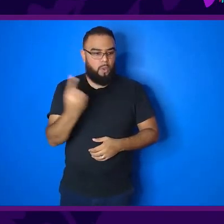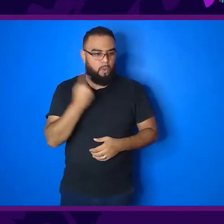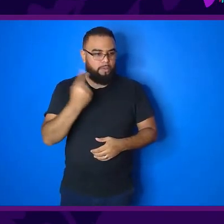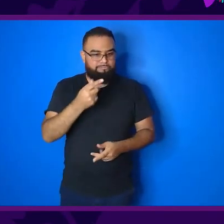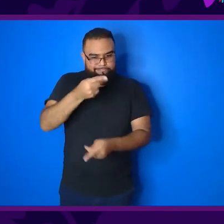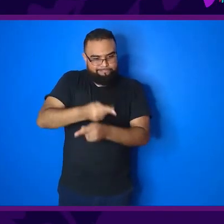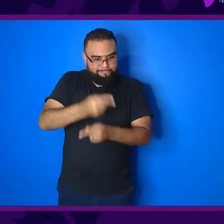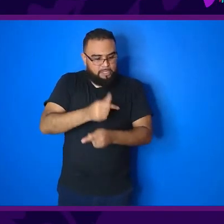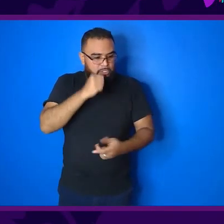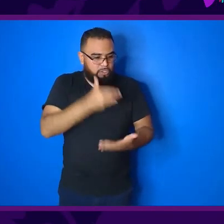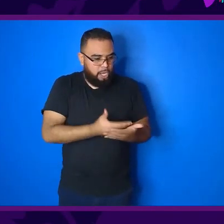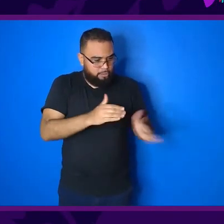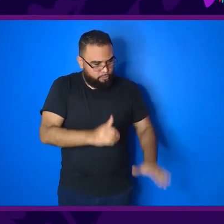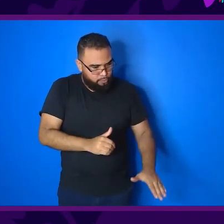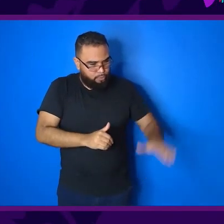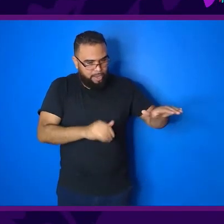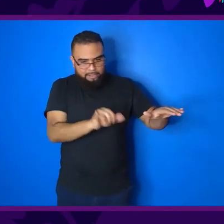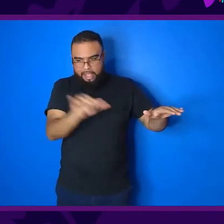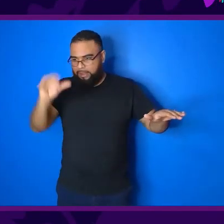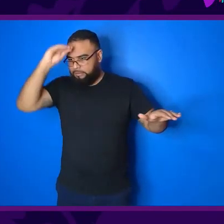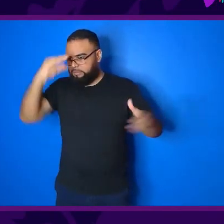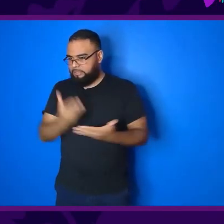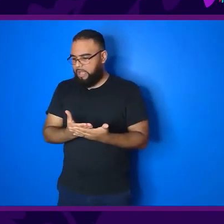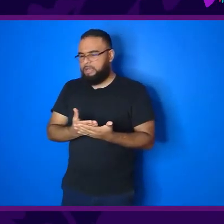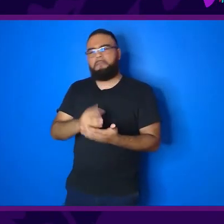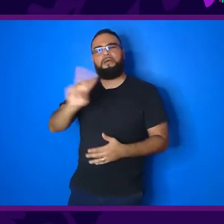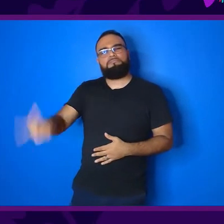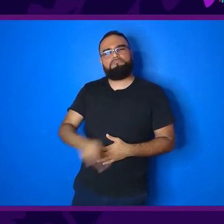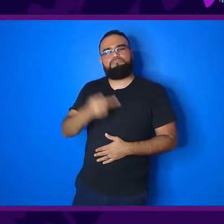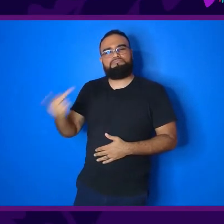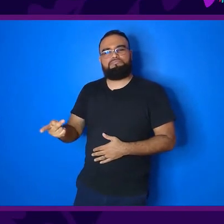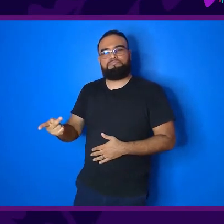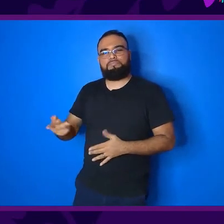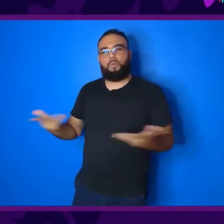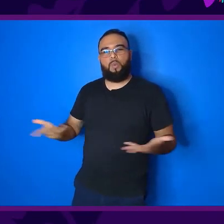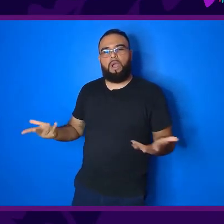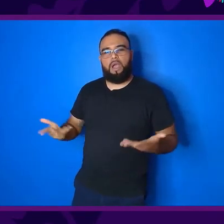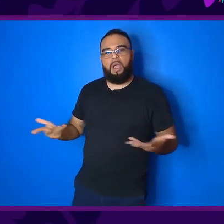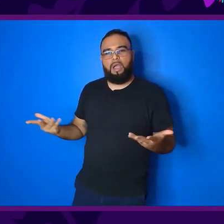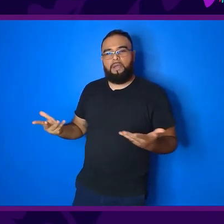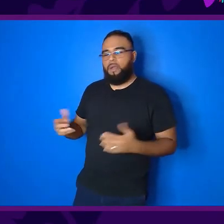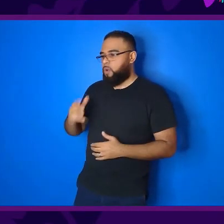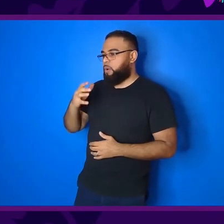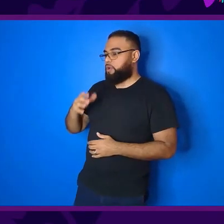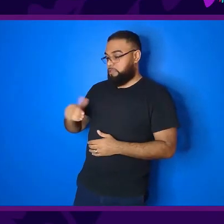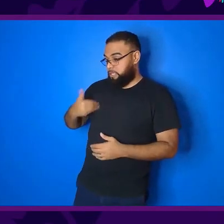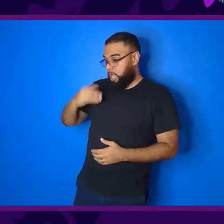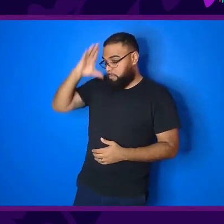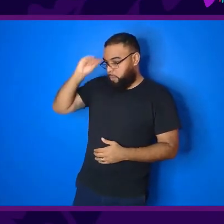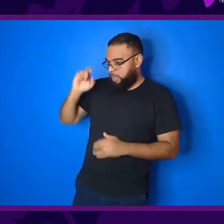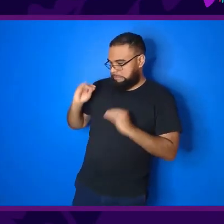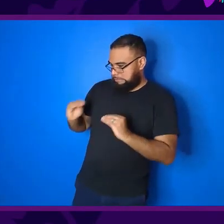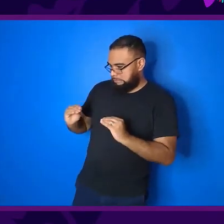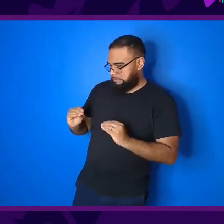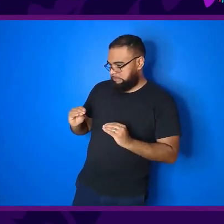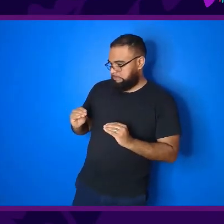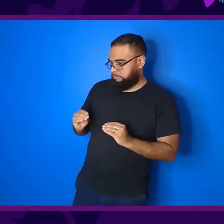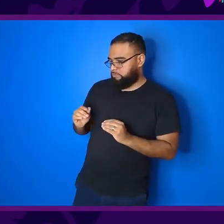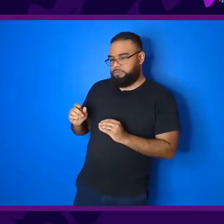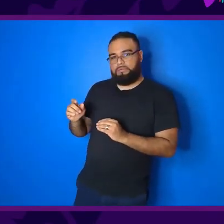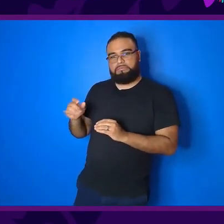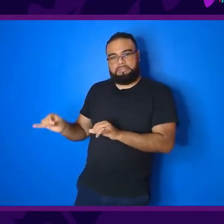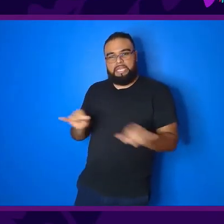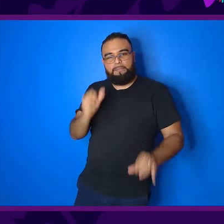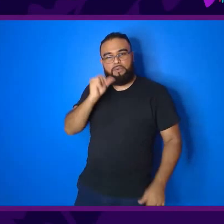daughters." What are some of the characteristics that women possess that you think young boys should be taught as well? I think that we are